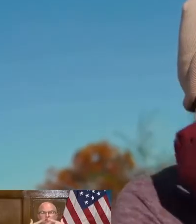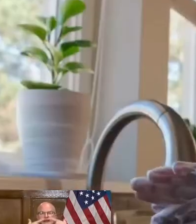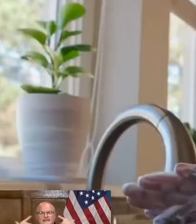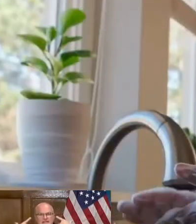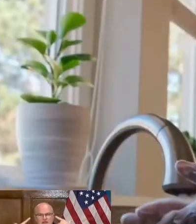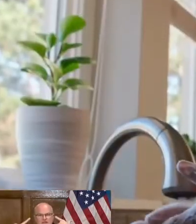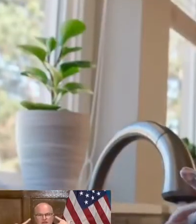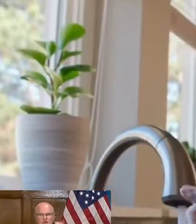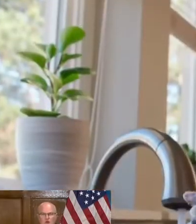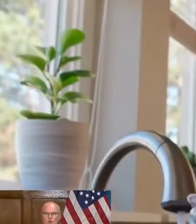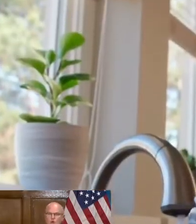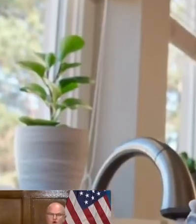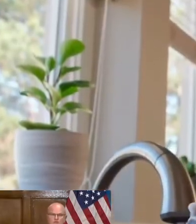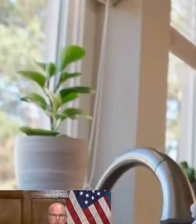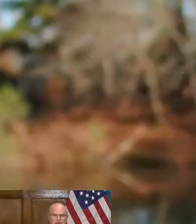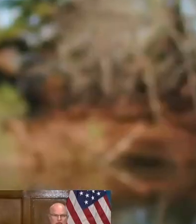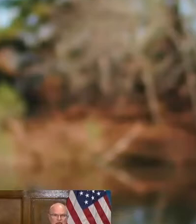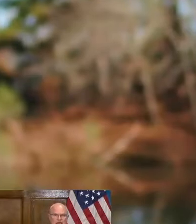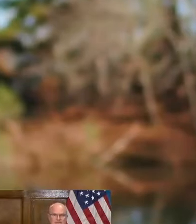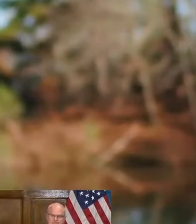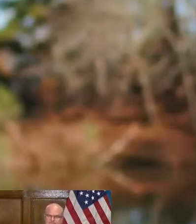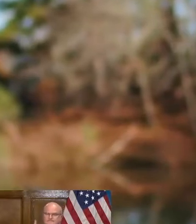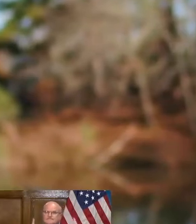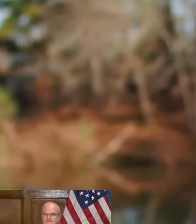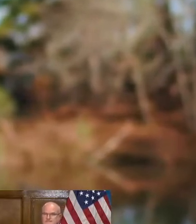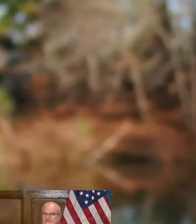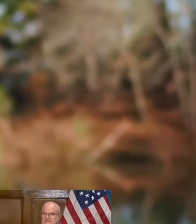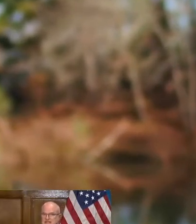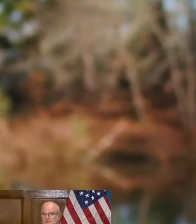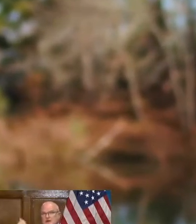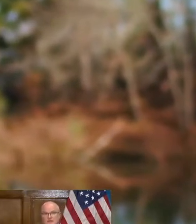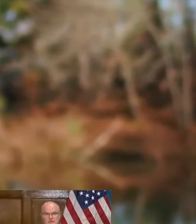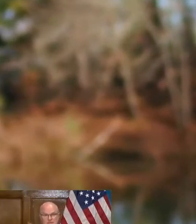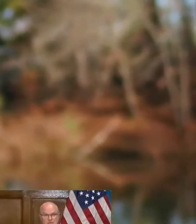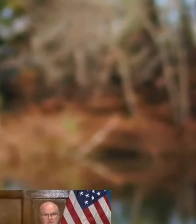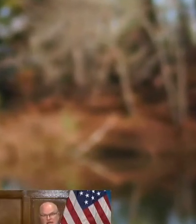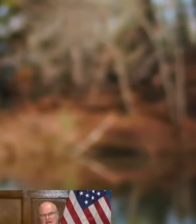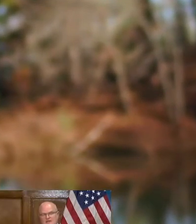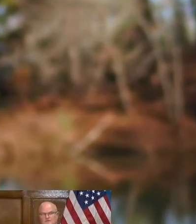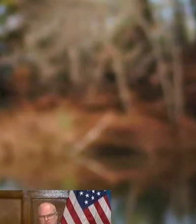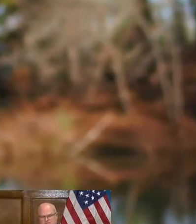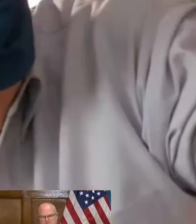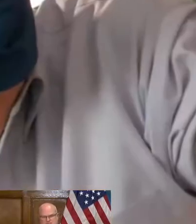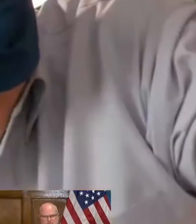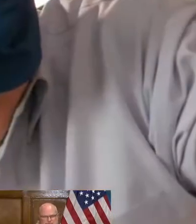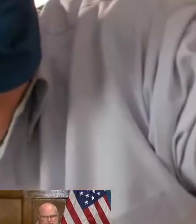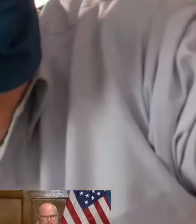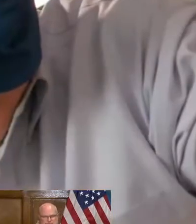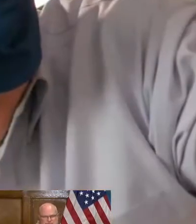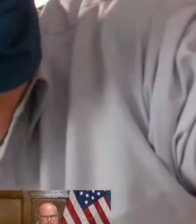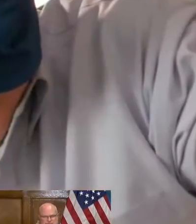covering, wash your hands, maintain a safe distance from others, and avoid crowded spaces.